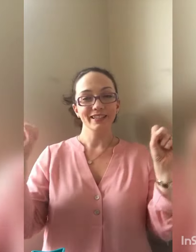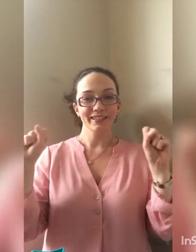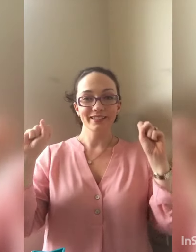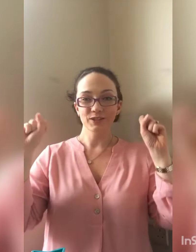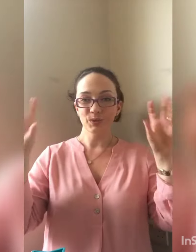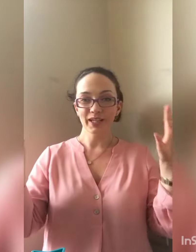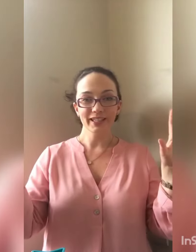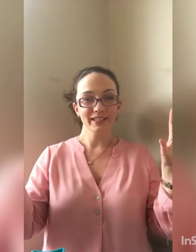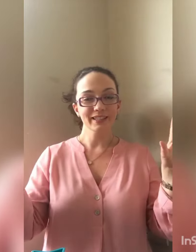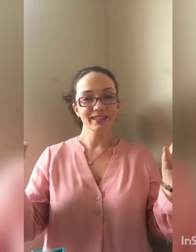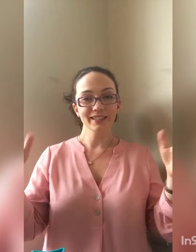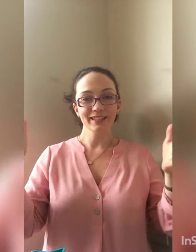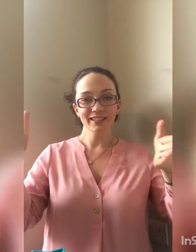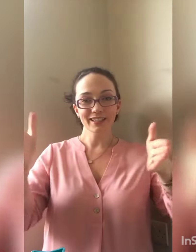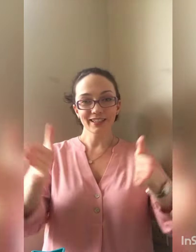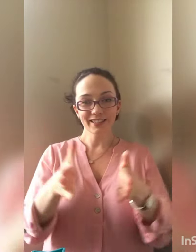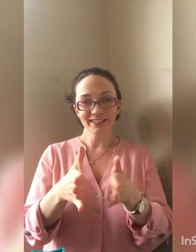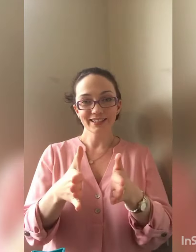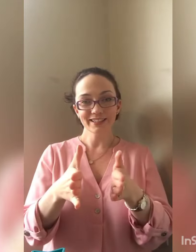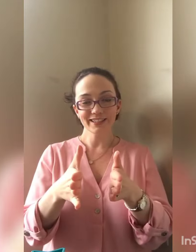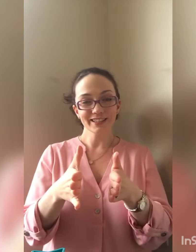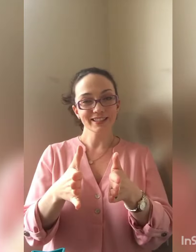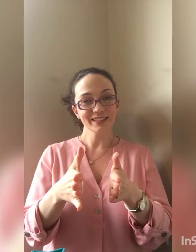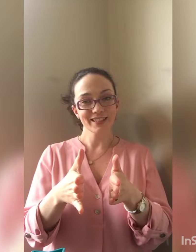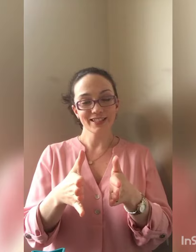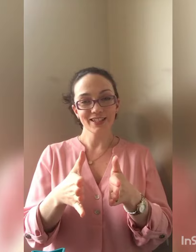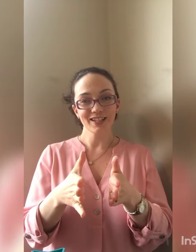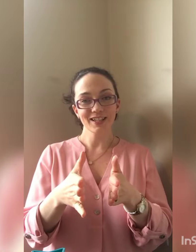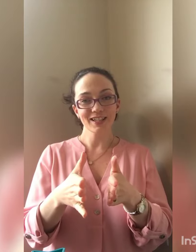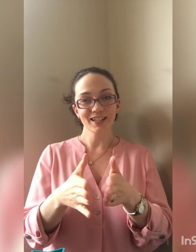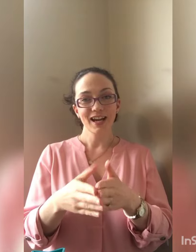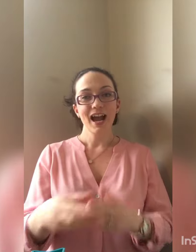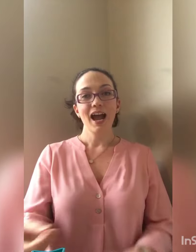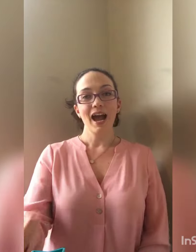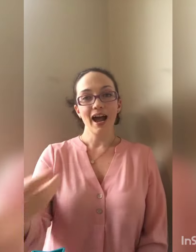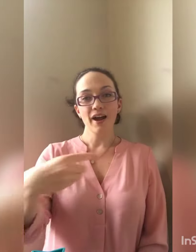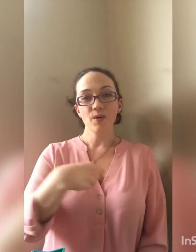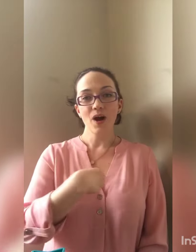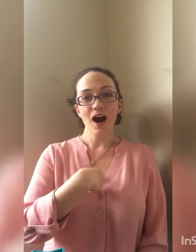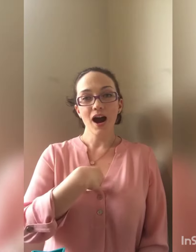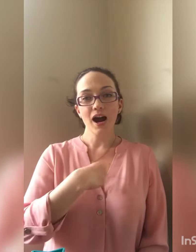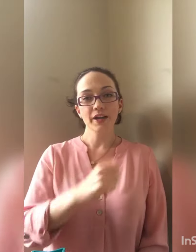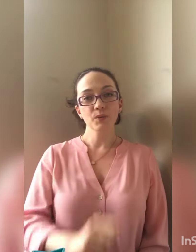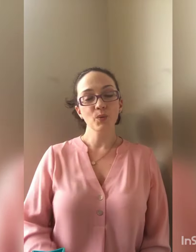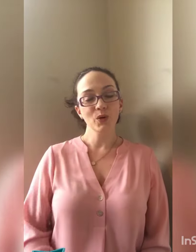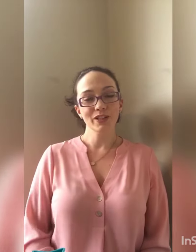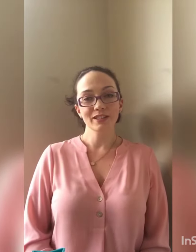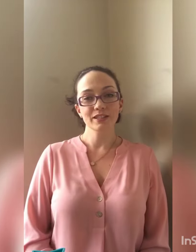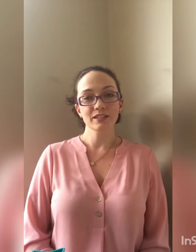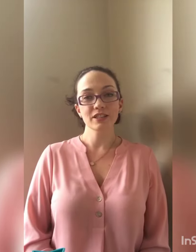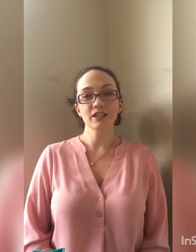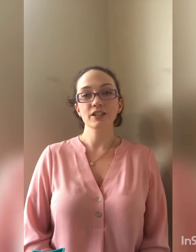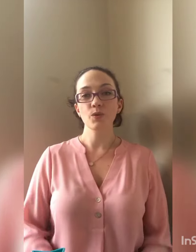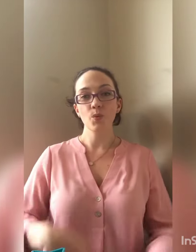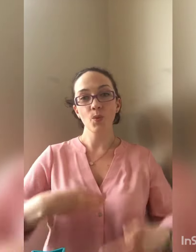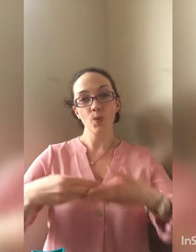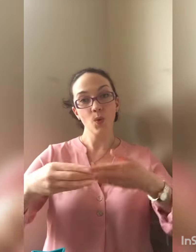Twinkle Twinkle Little Star, how I wonder